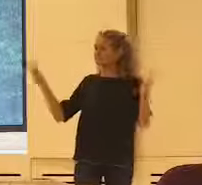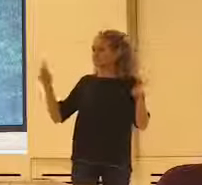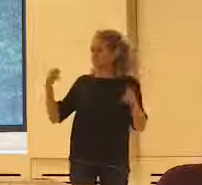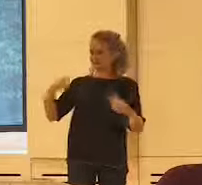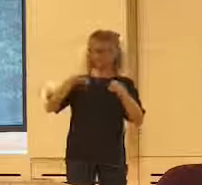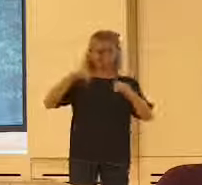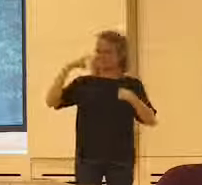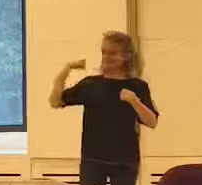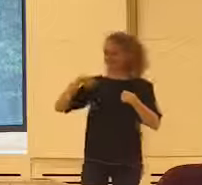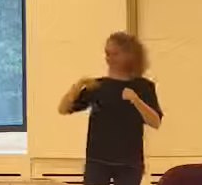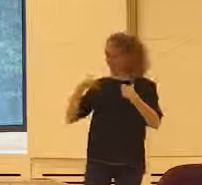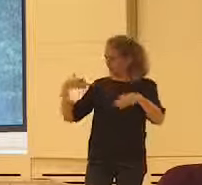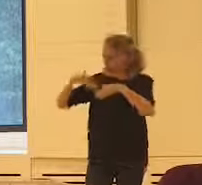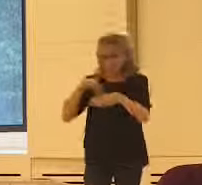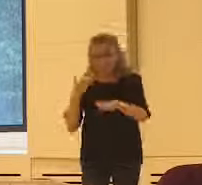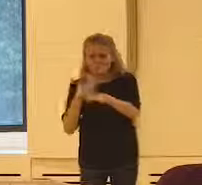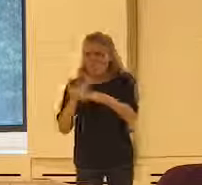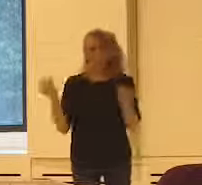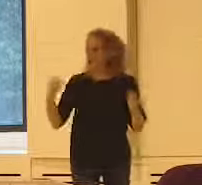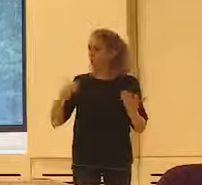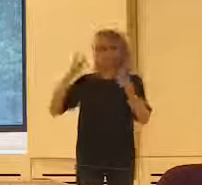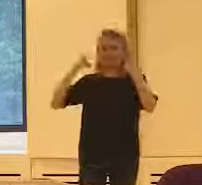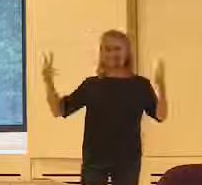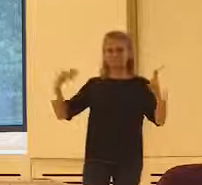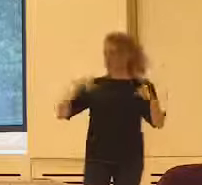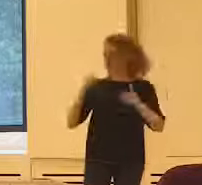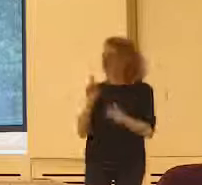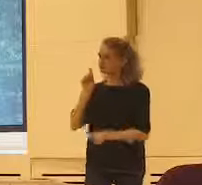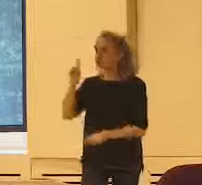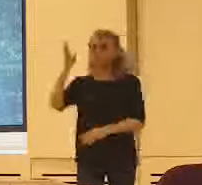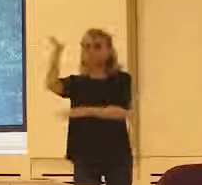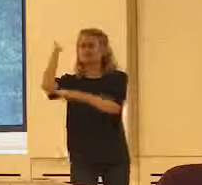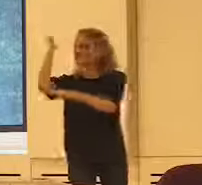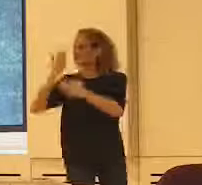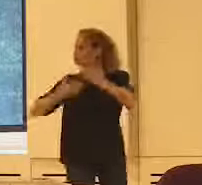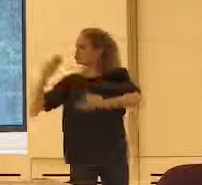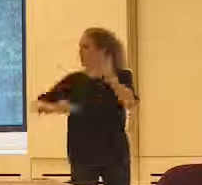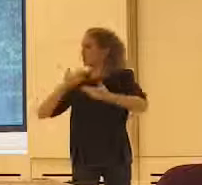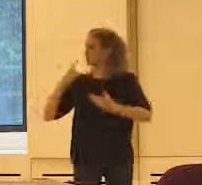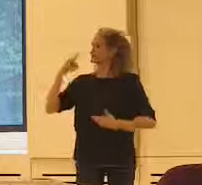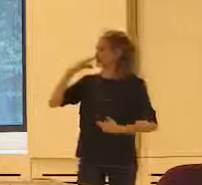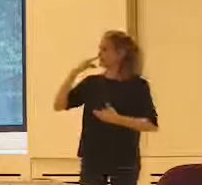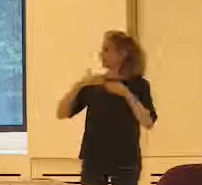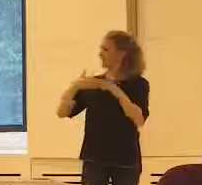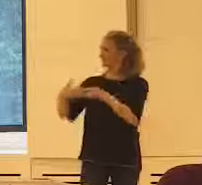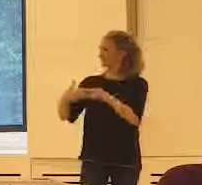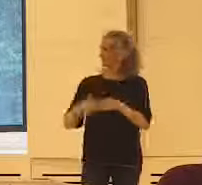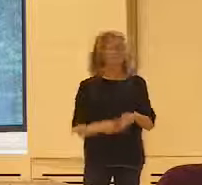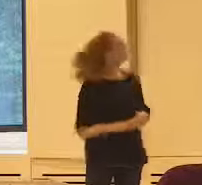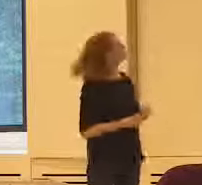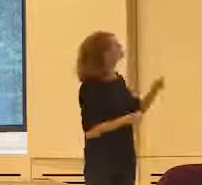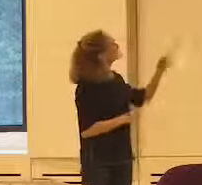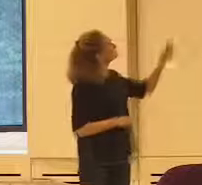Like I say, visibility. I'm deaf. I need to be in work and be visible so I can go out and give talks to